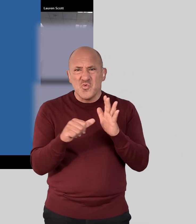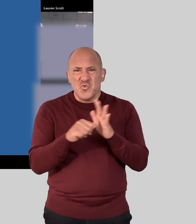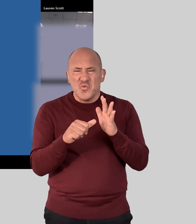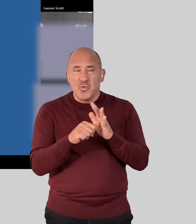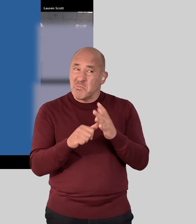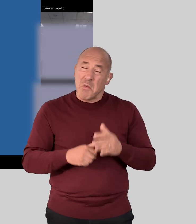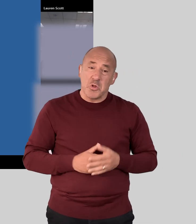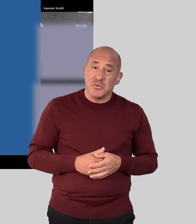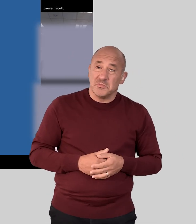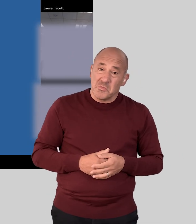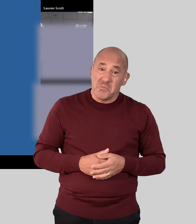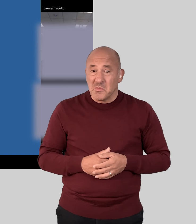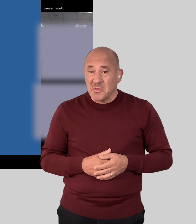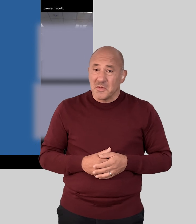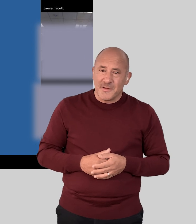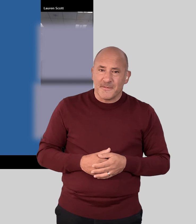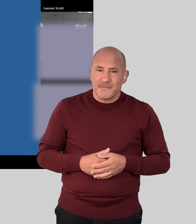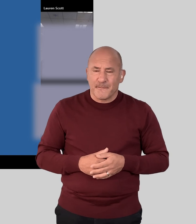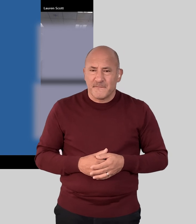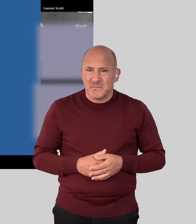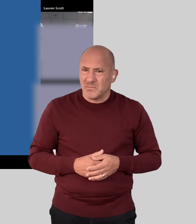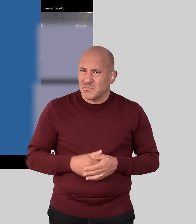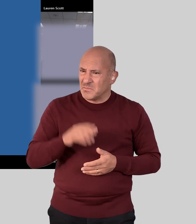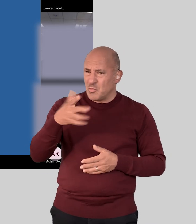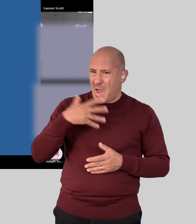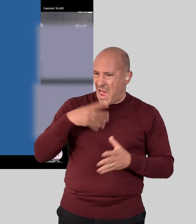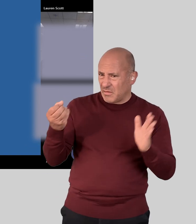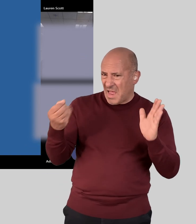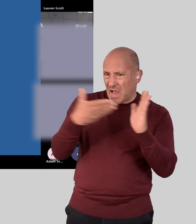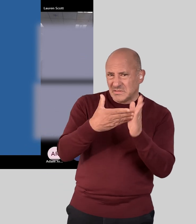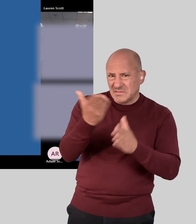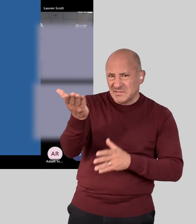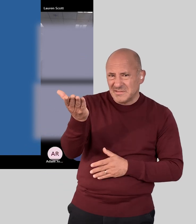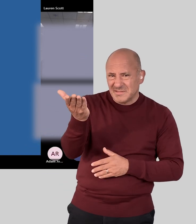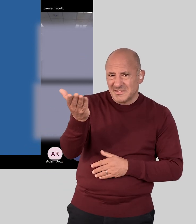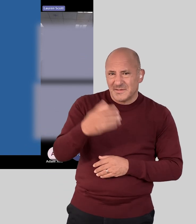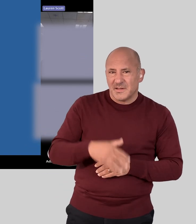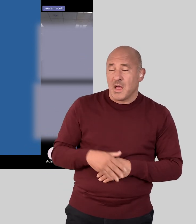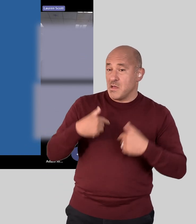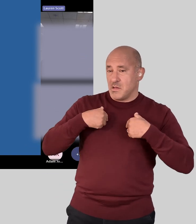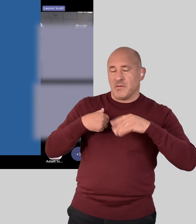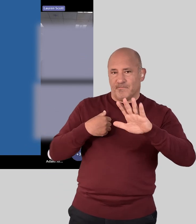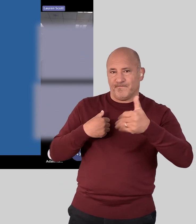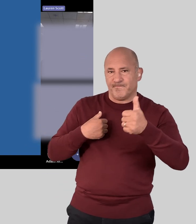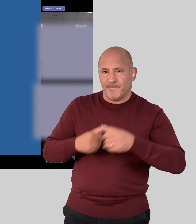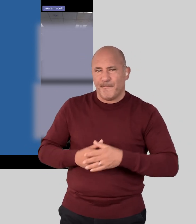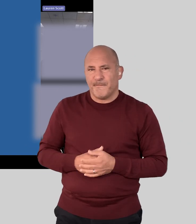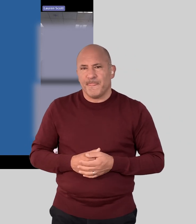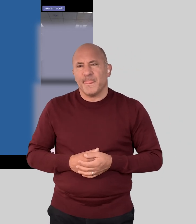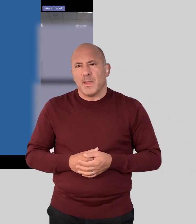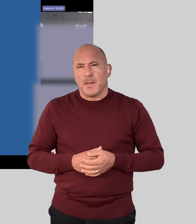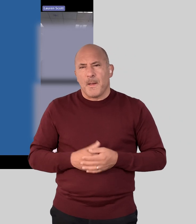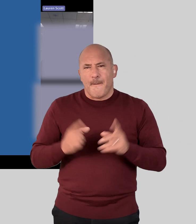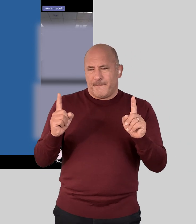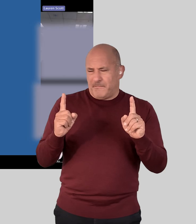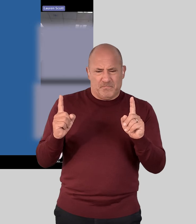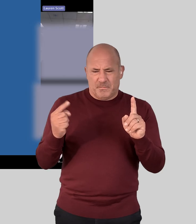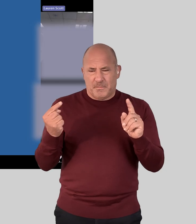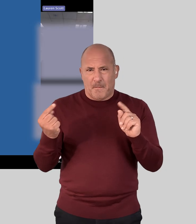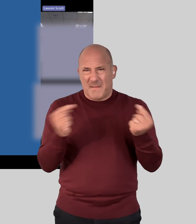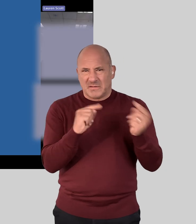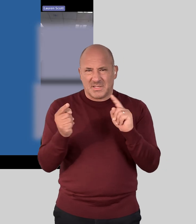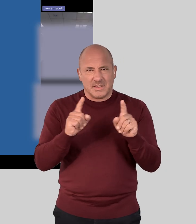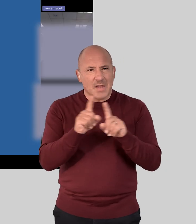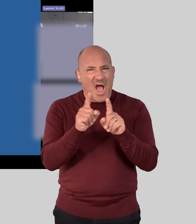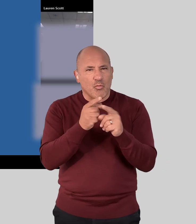maybe not. But okay. Do you have any kind of comments on that, Lauren? Yeah, definitely. Battles are